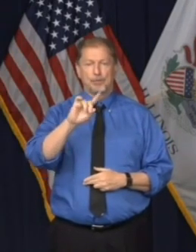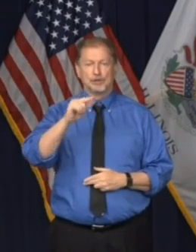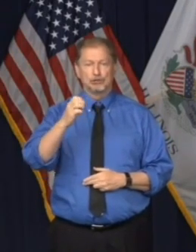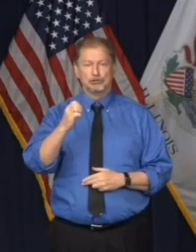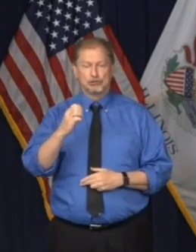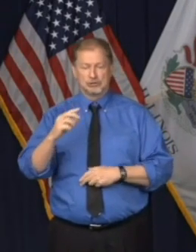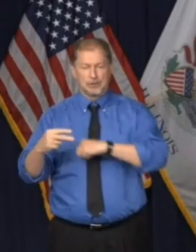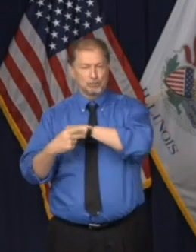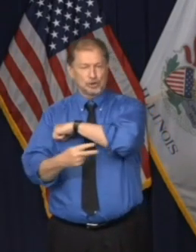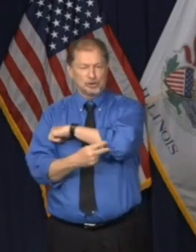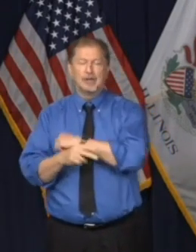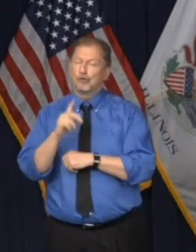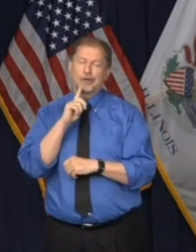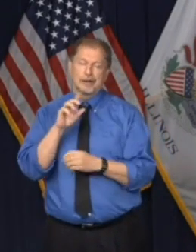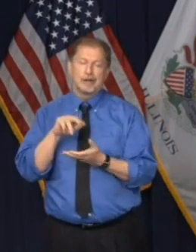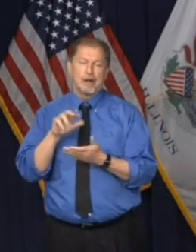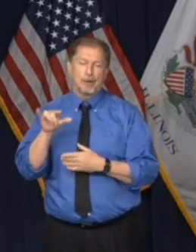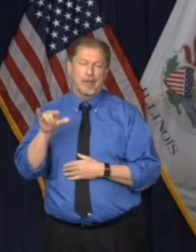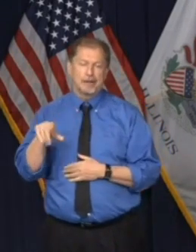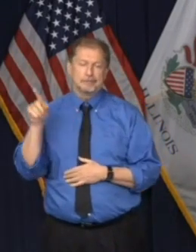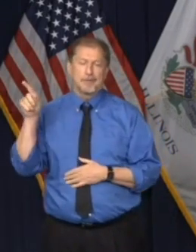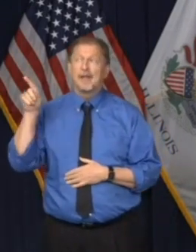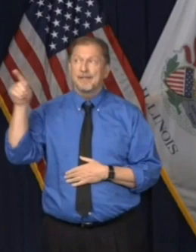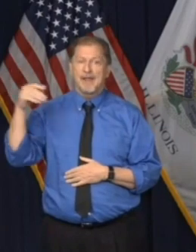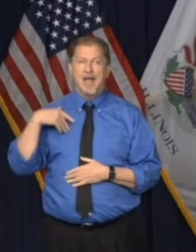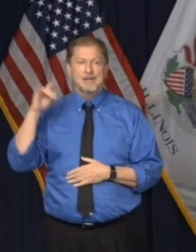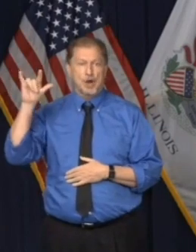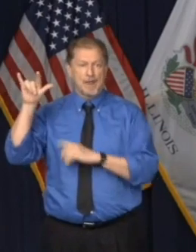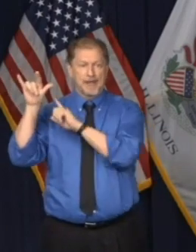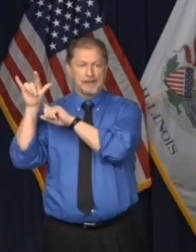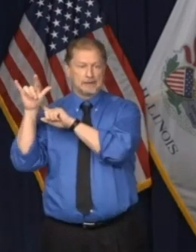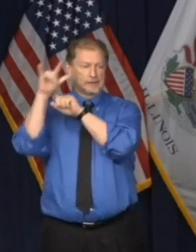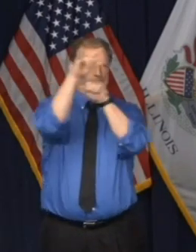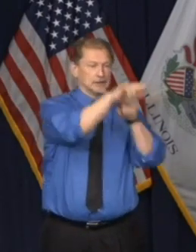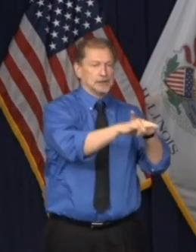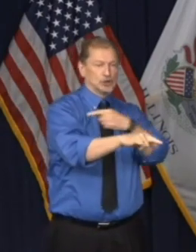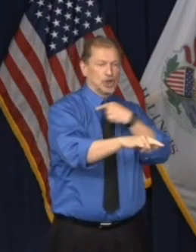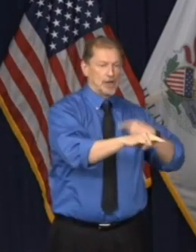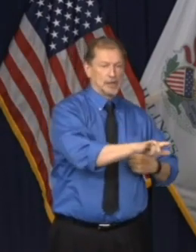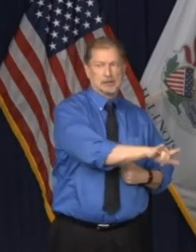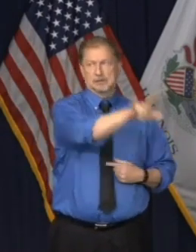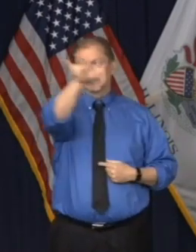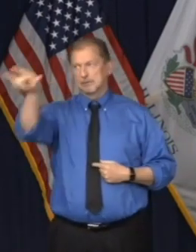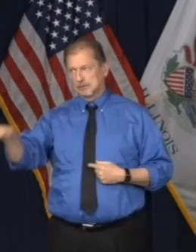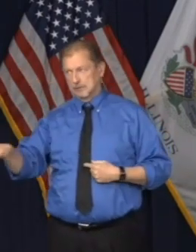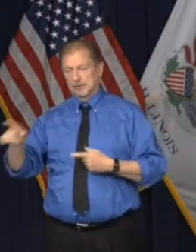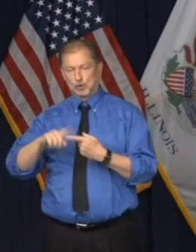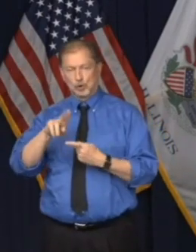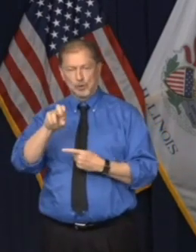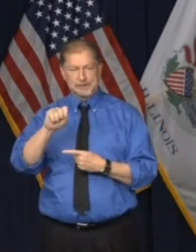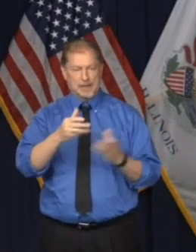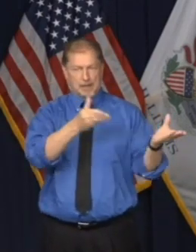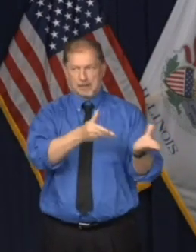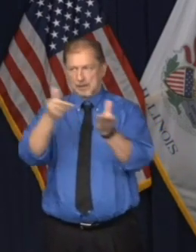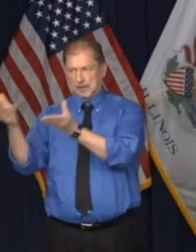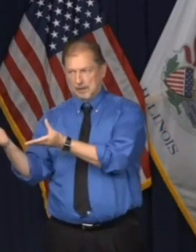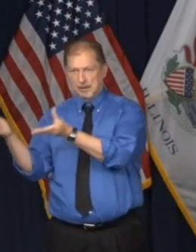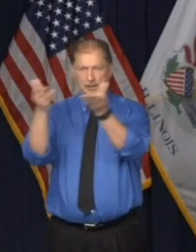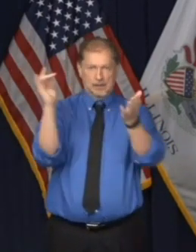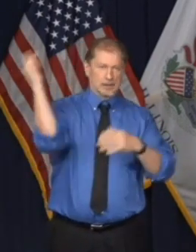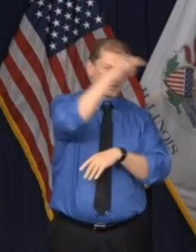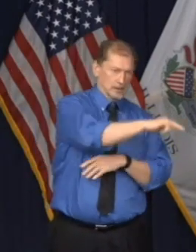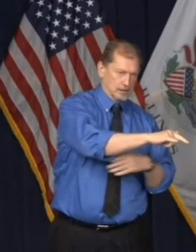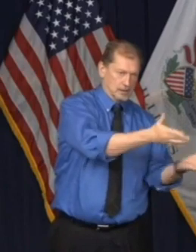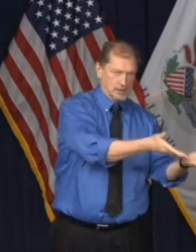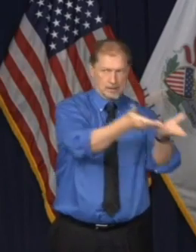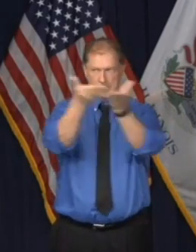airplane that they're bringing from China on a regular basis, bringing goods to the United States, PPE,